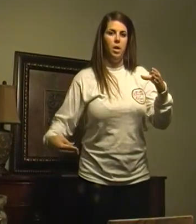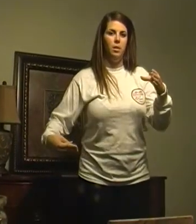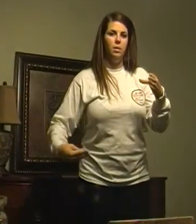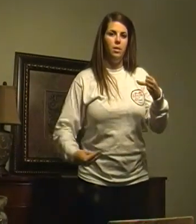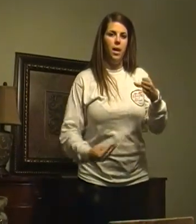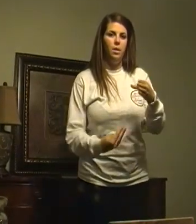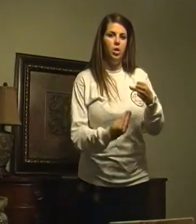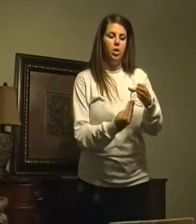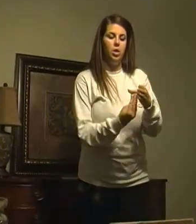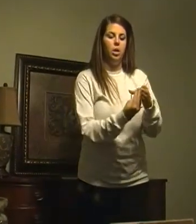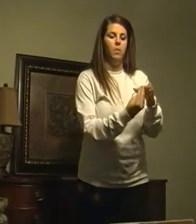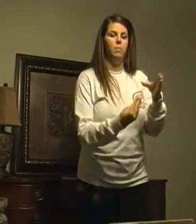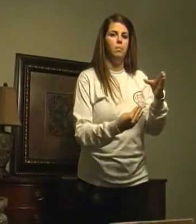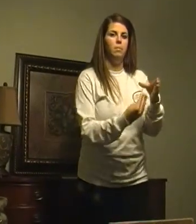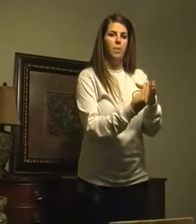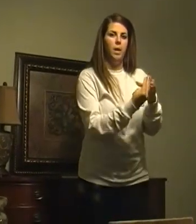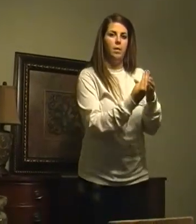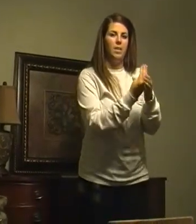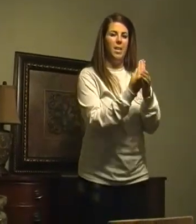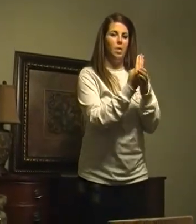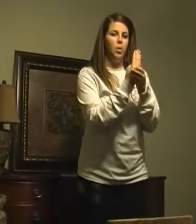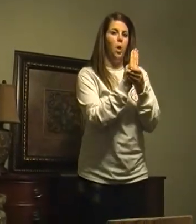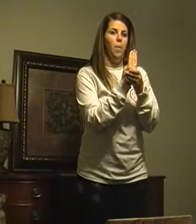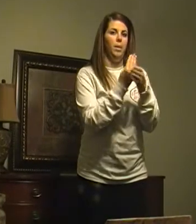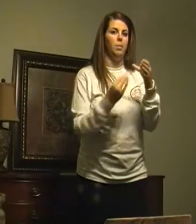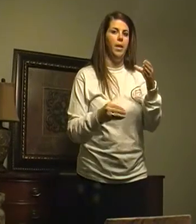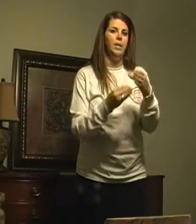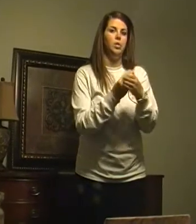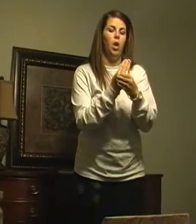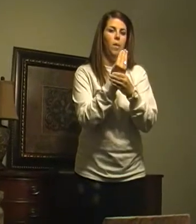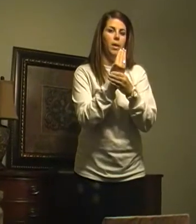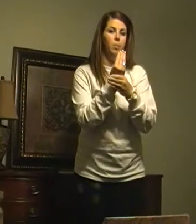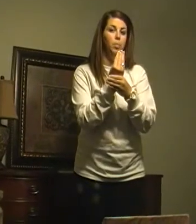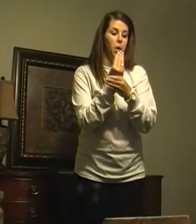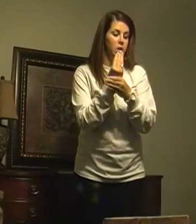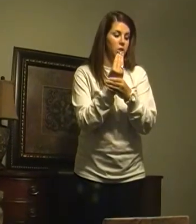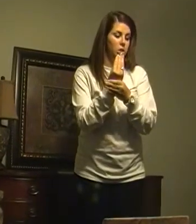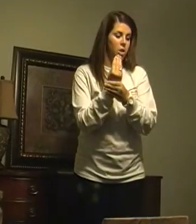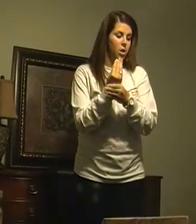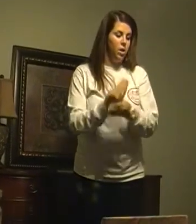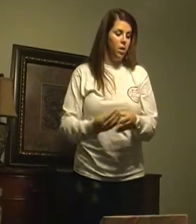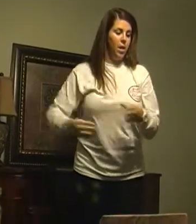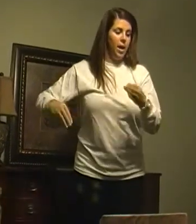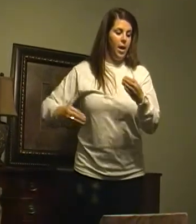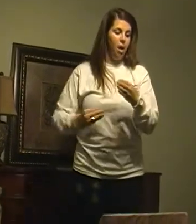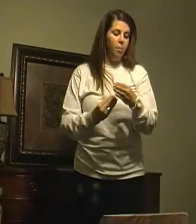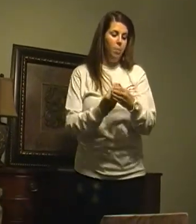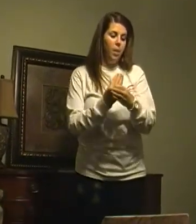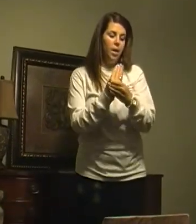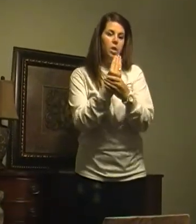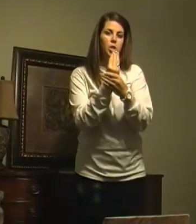motion, okay? And you're just going to kind of, it's like it's growing. The plant is growing like a bush, okay? A